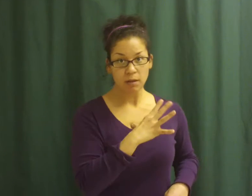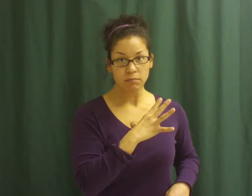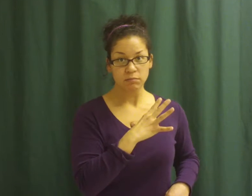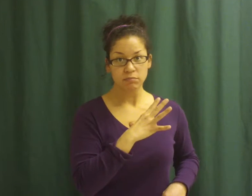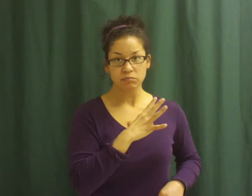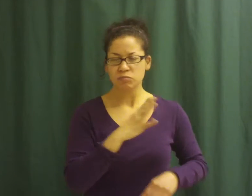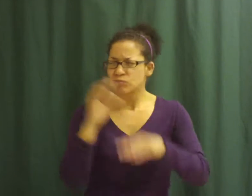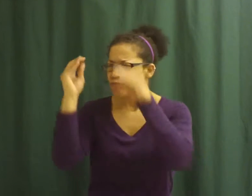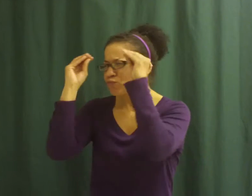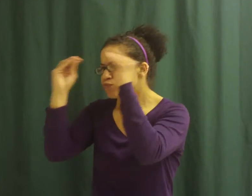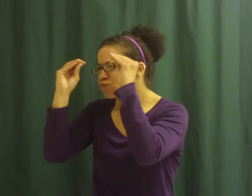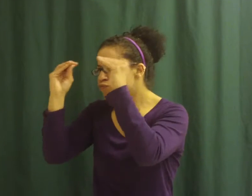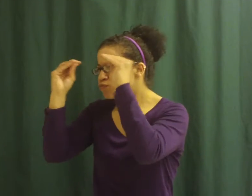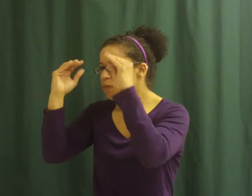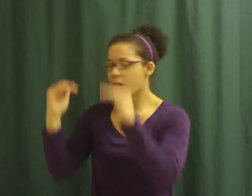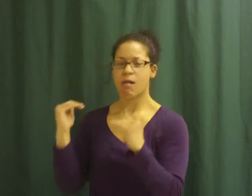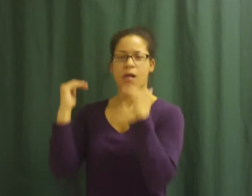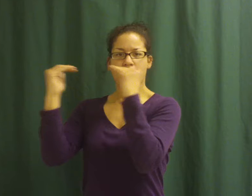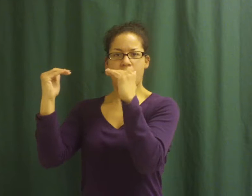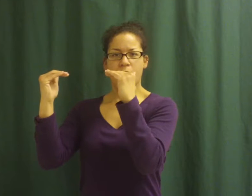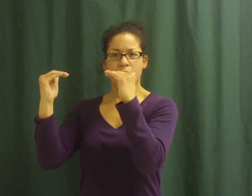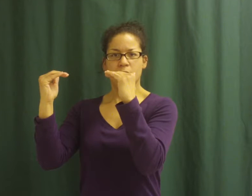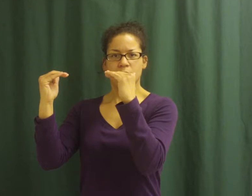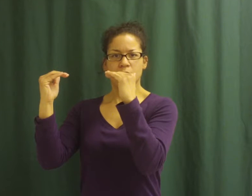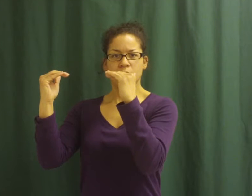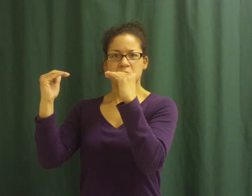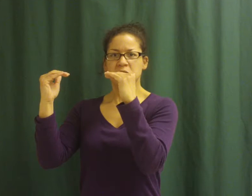virtue must be diffused generally.